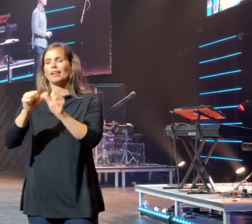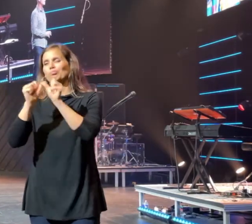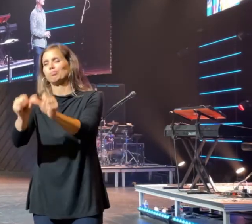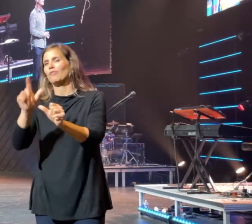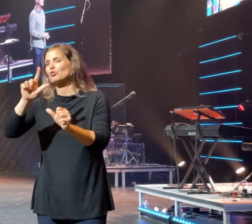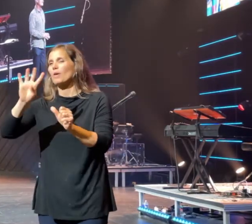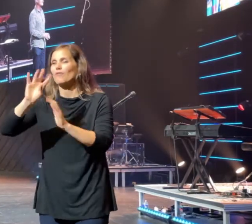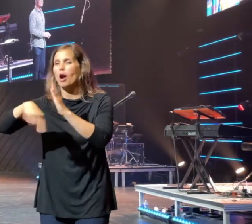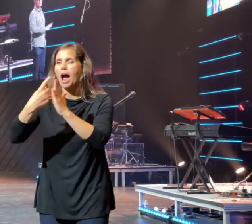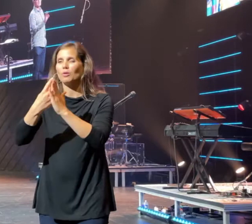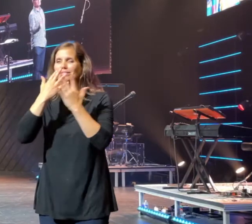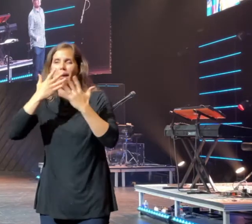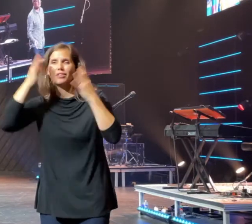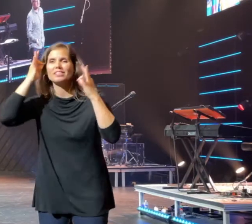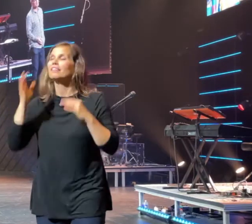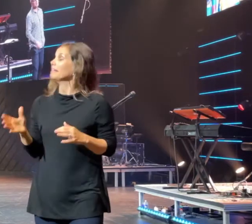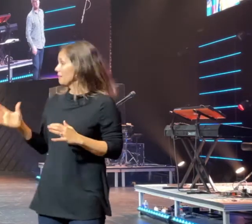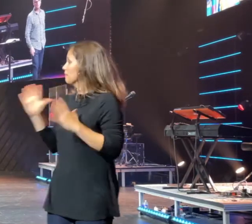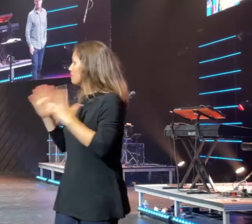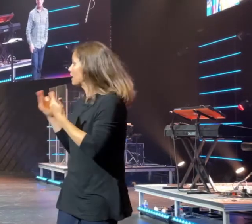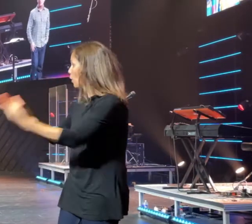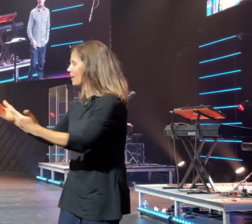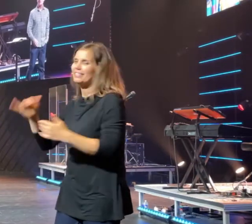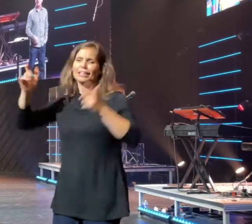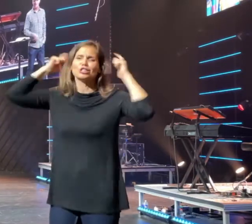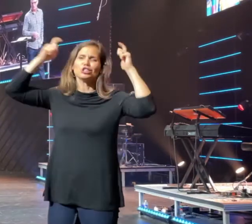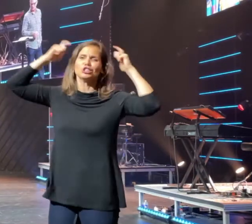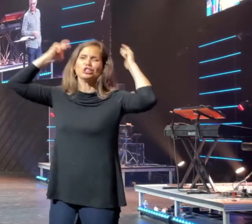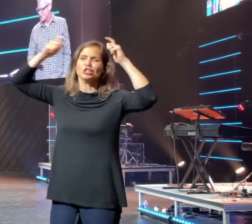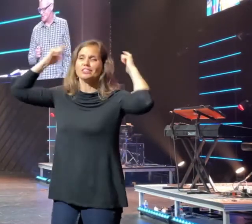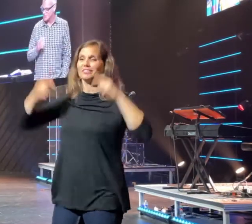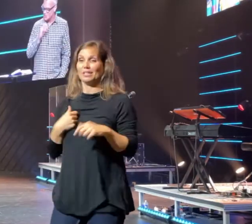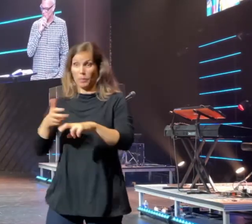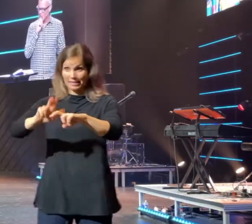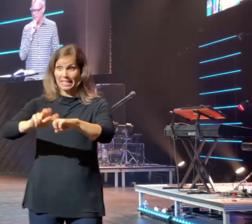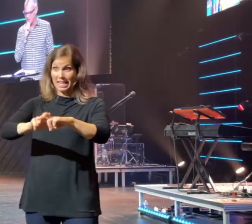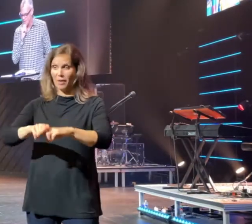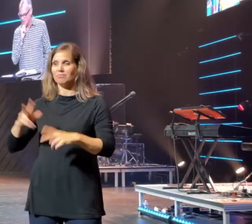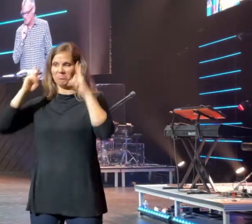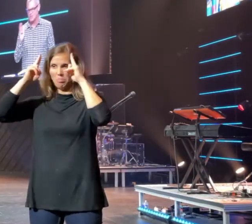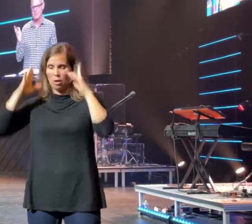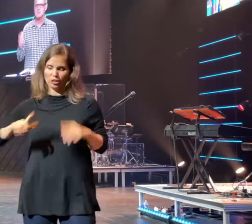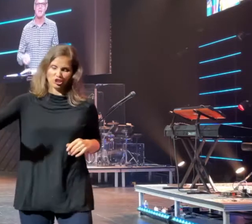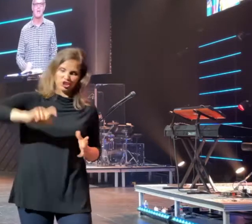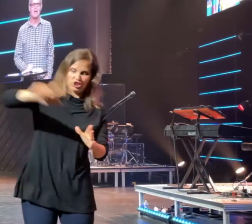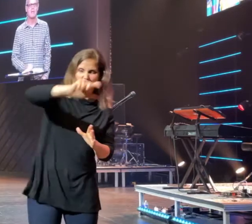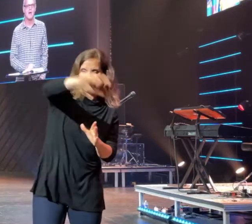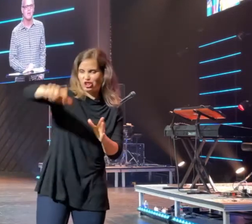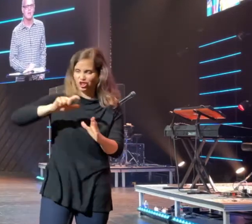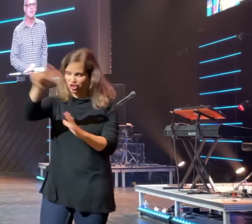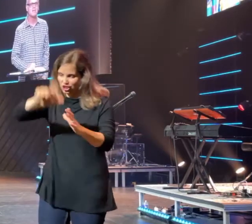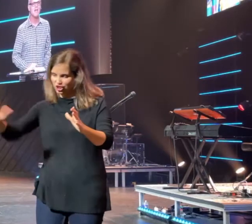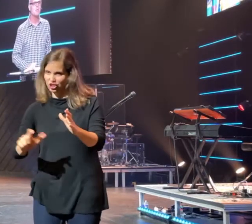or whatever. And I said, fine, do it. It looks like a spray paint. So I sit down, he does this whole thing. It took no time, half an